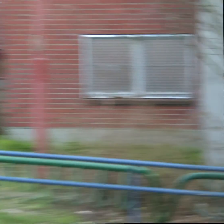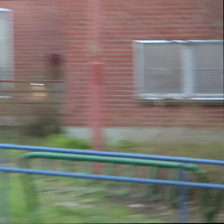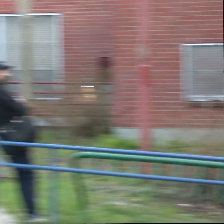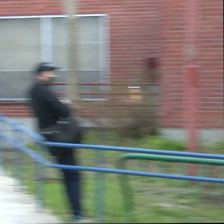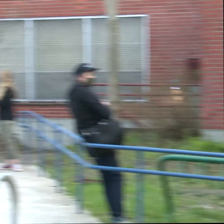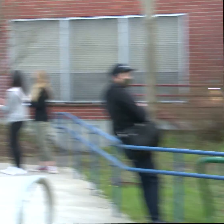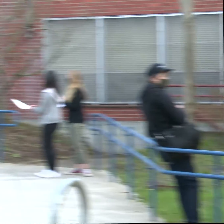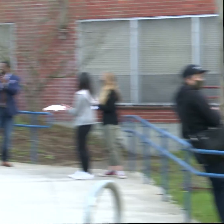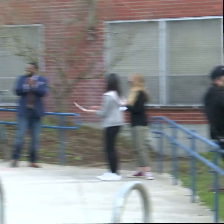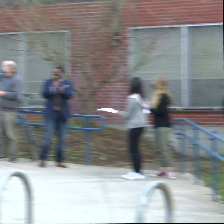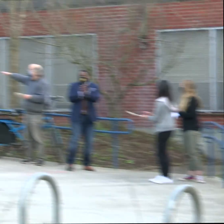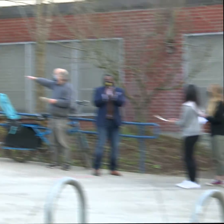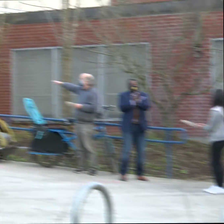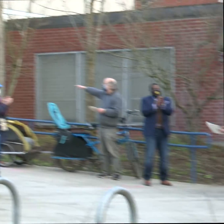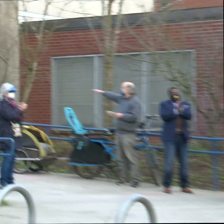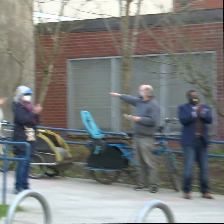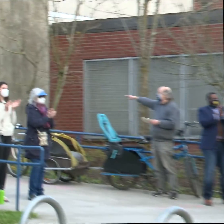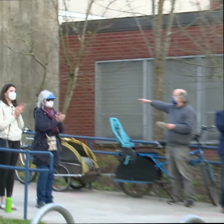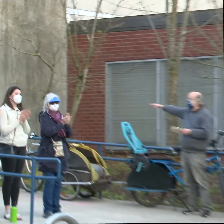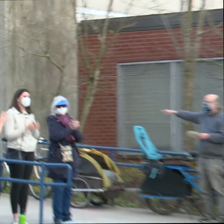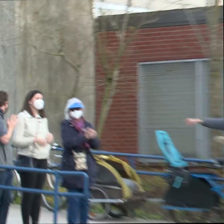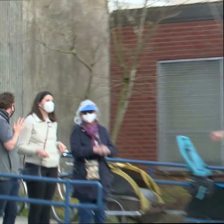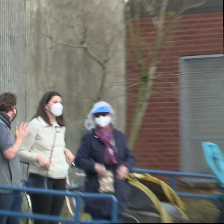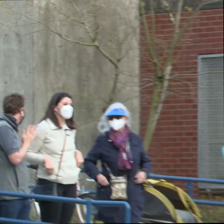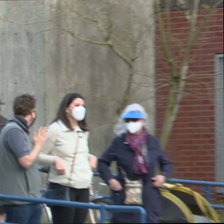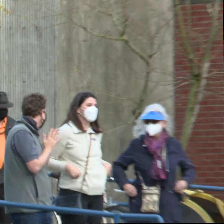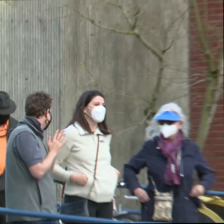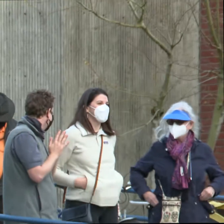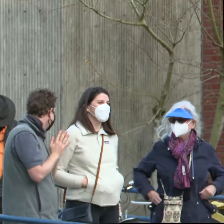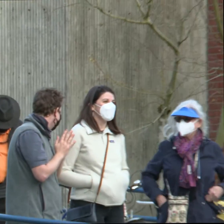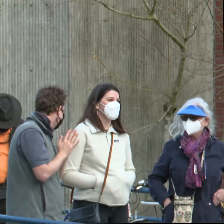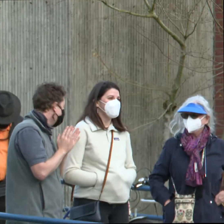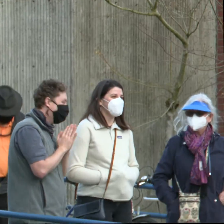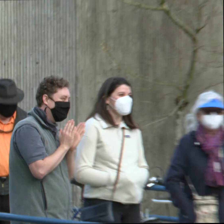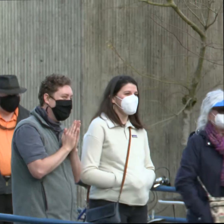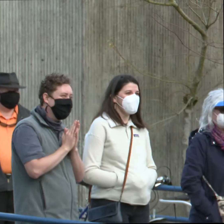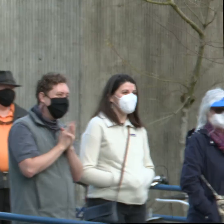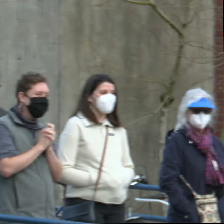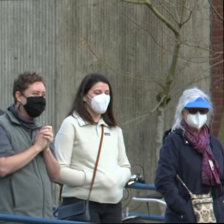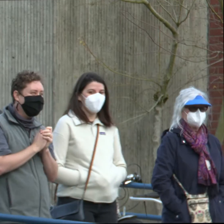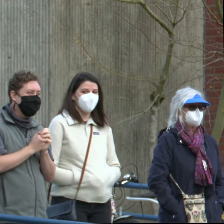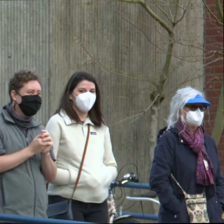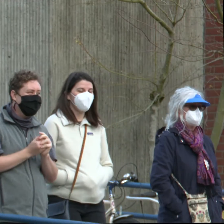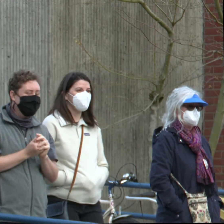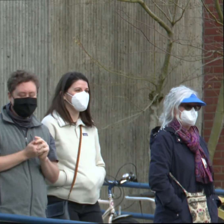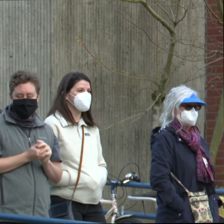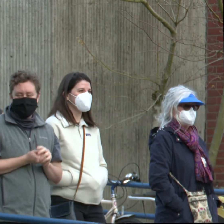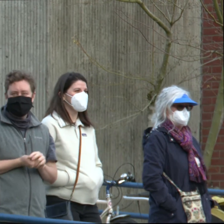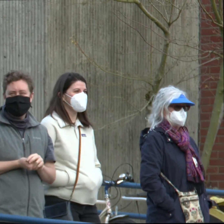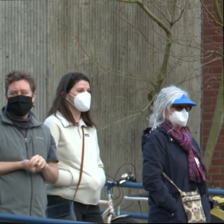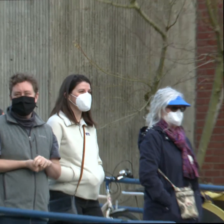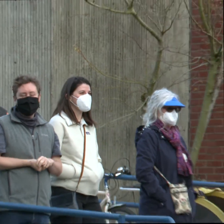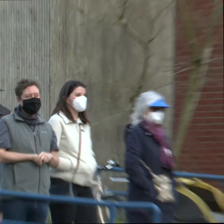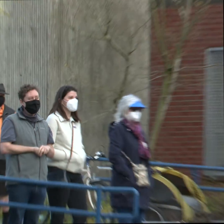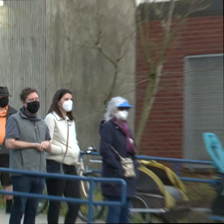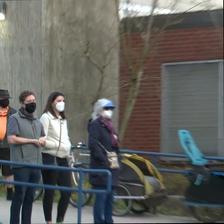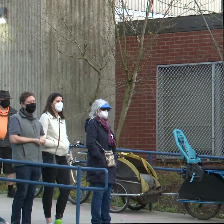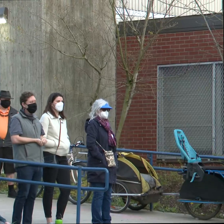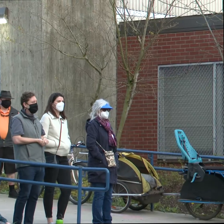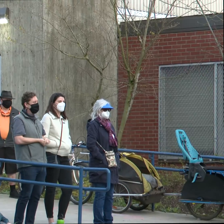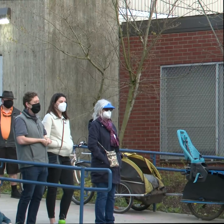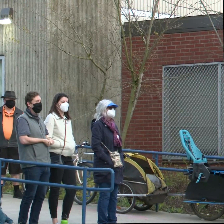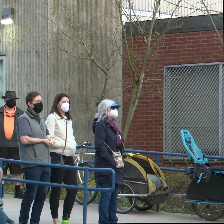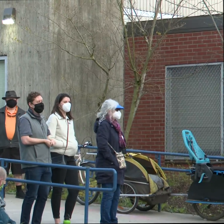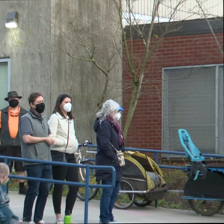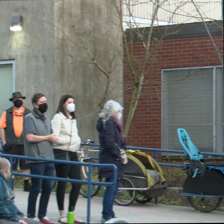So we're going to sing you happy birthday, Chris. I asked Stacy, and that's actually how I used it to make sure that Stacy allowed you to come out. So is everyone ready to sing happy birthday to Chris for a